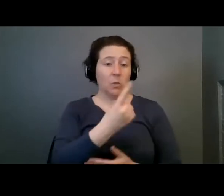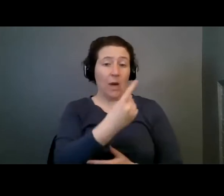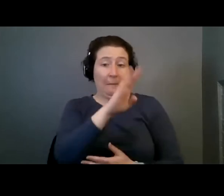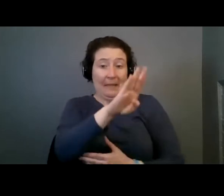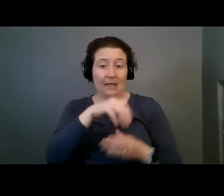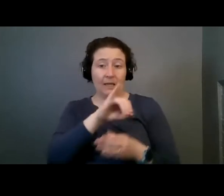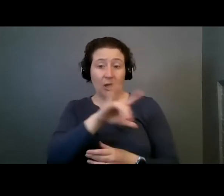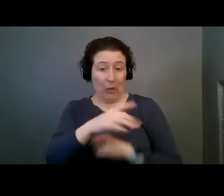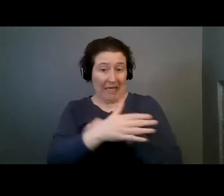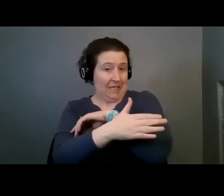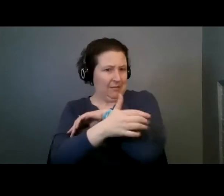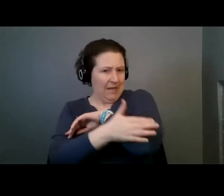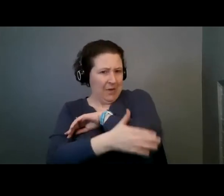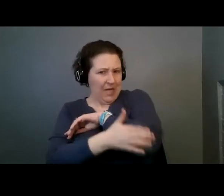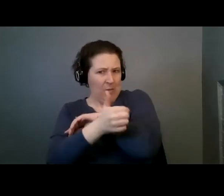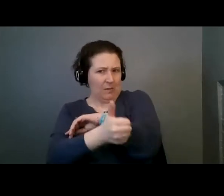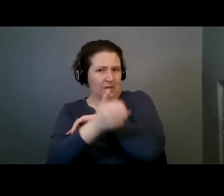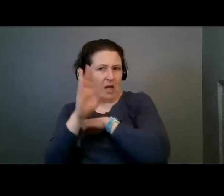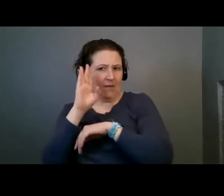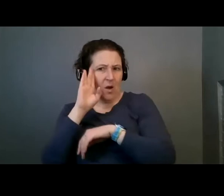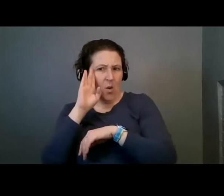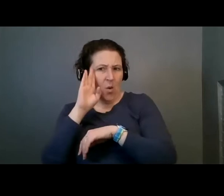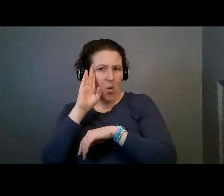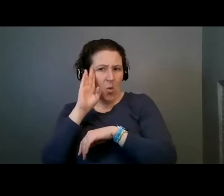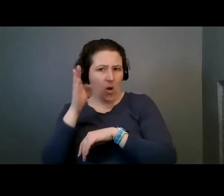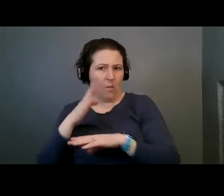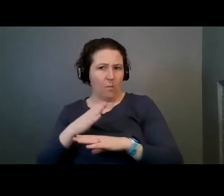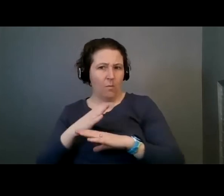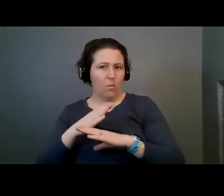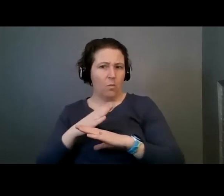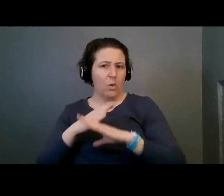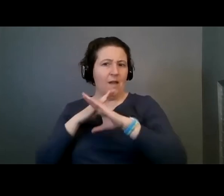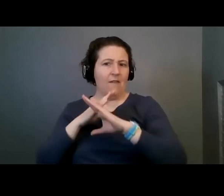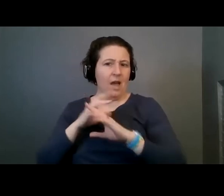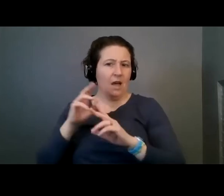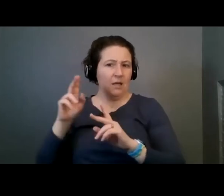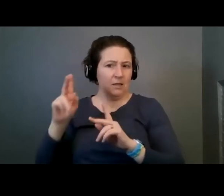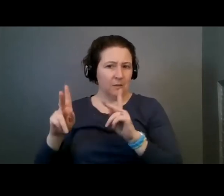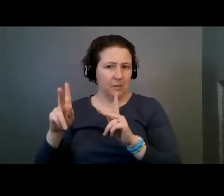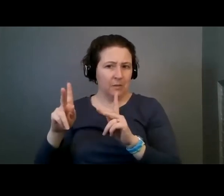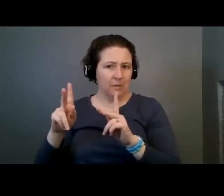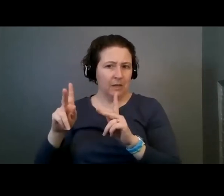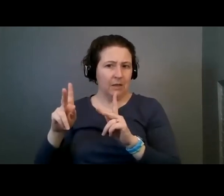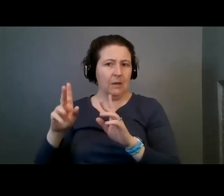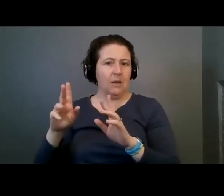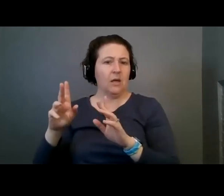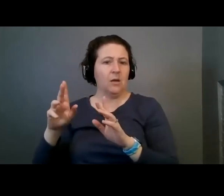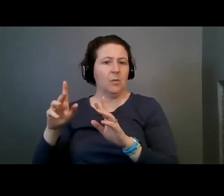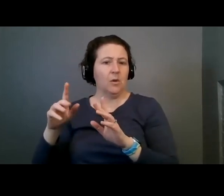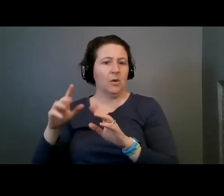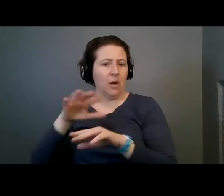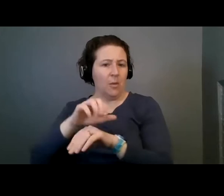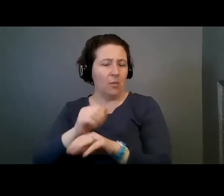Is the county going to stop folks in that category from signing up until they feel like they have more of the phase 1A folks